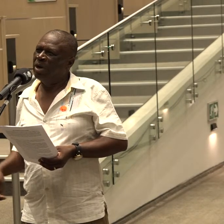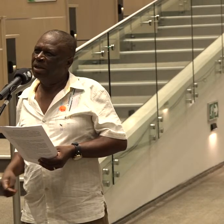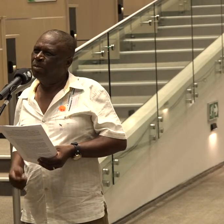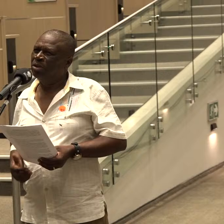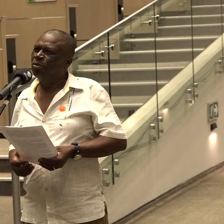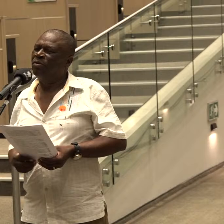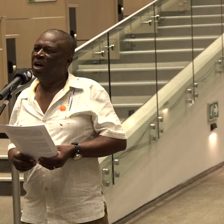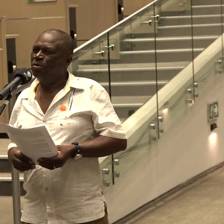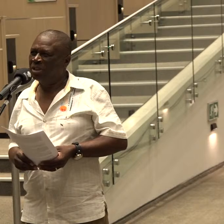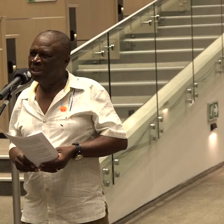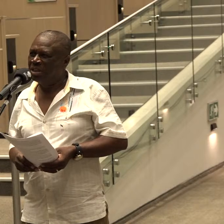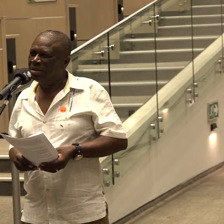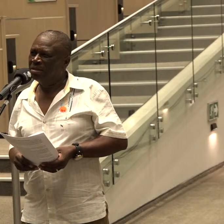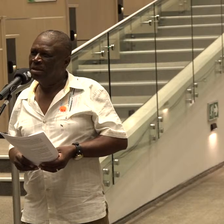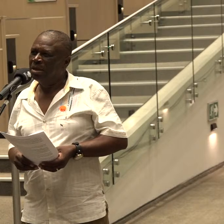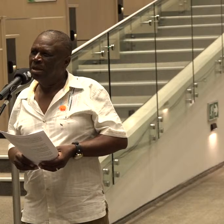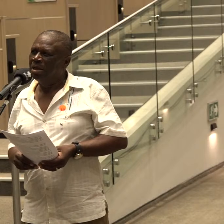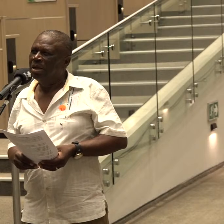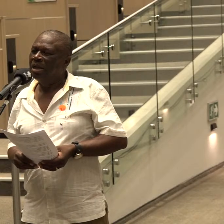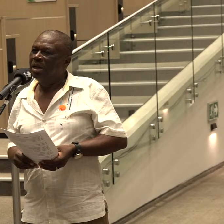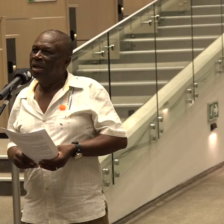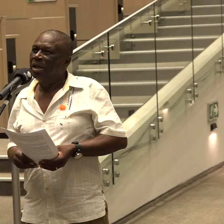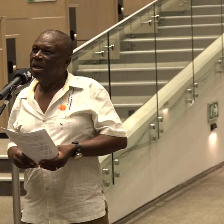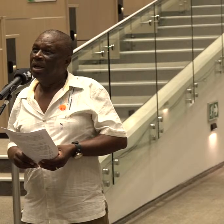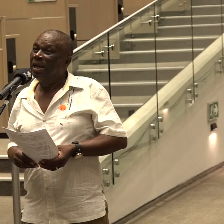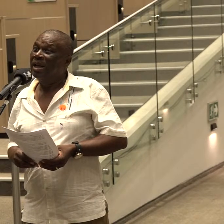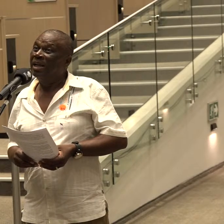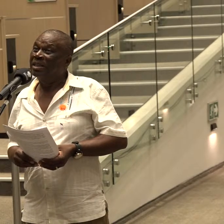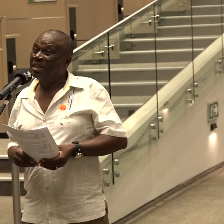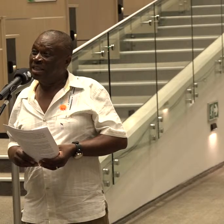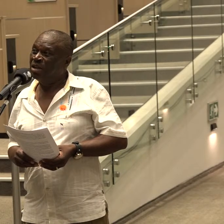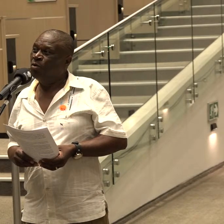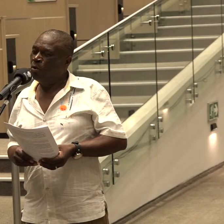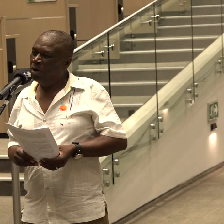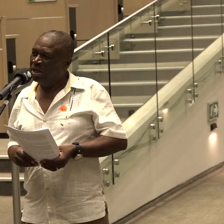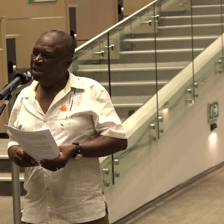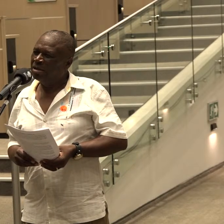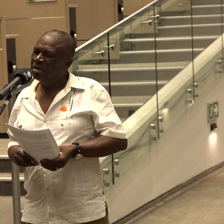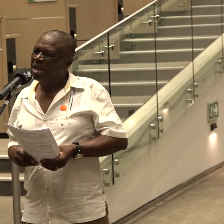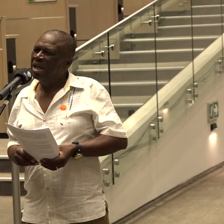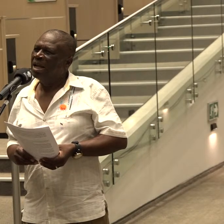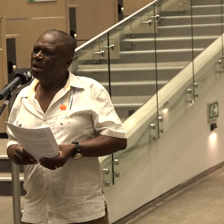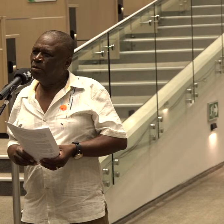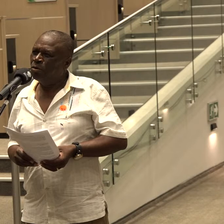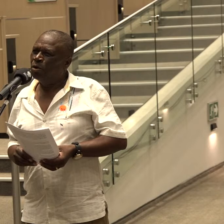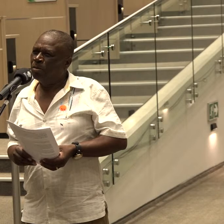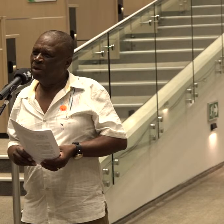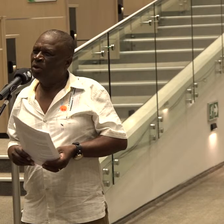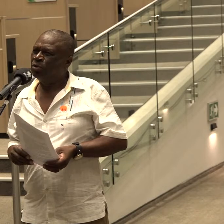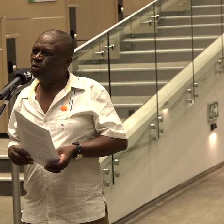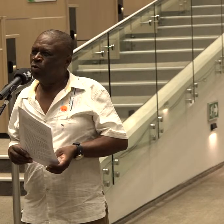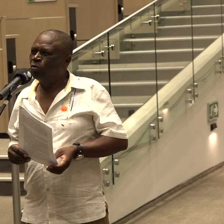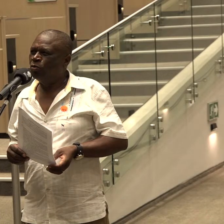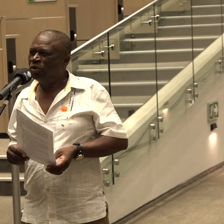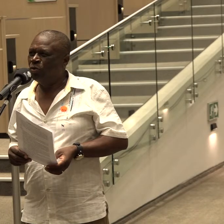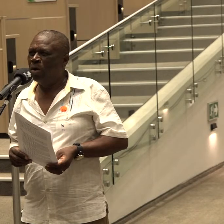Department of Housing as a stakeholder hello